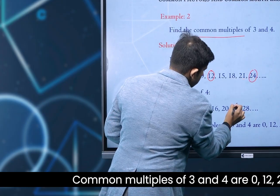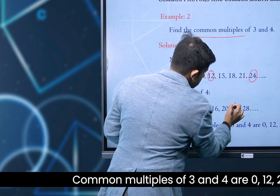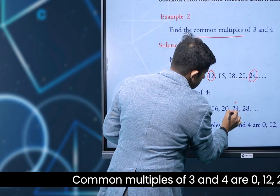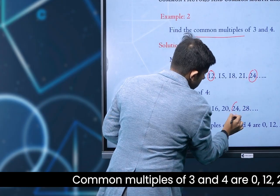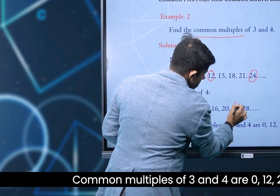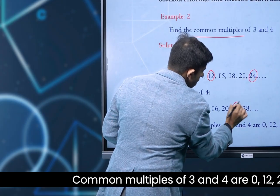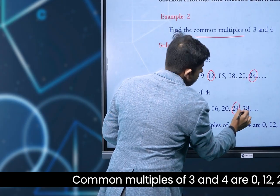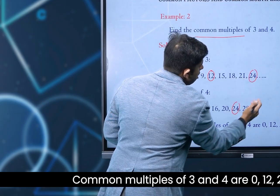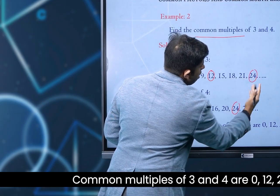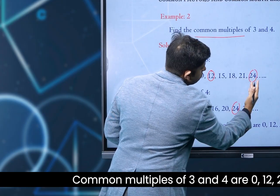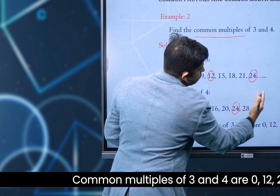and so on.